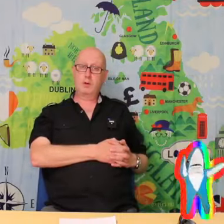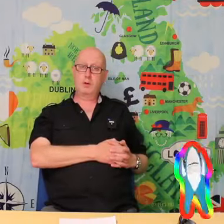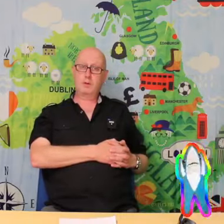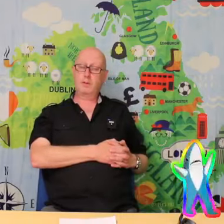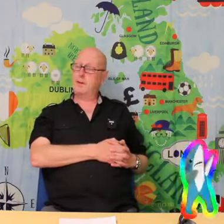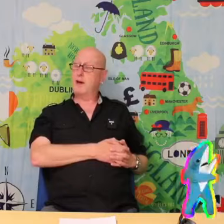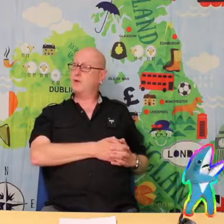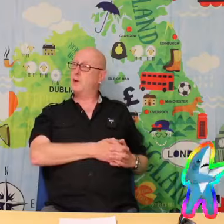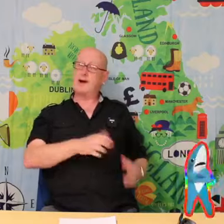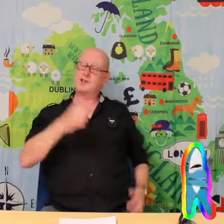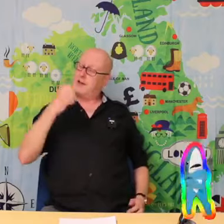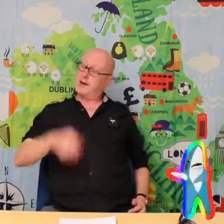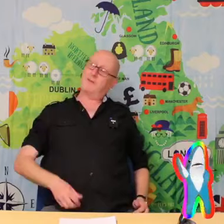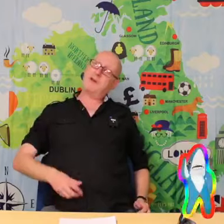painting. Right. You know what?